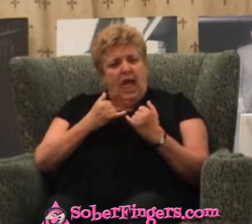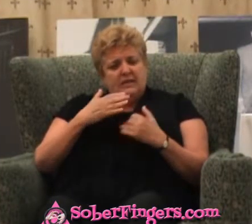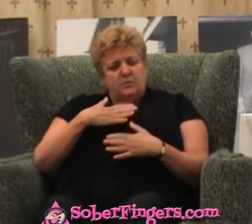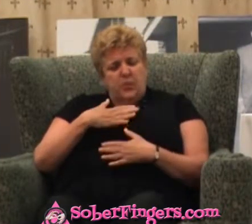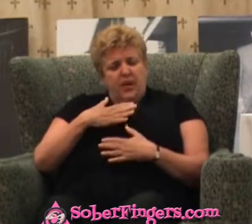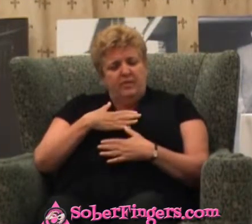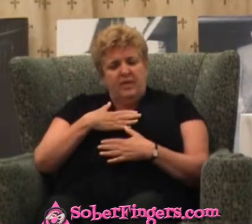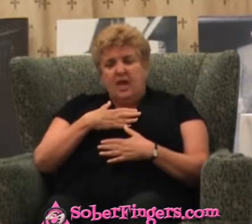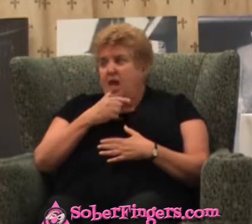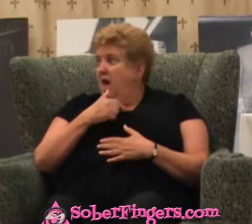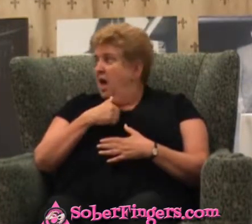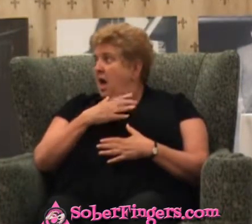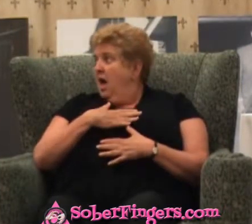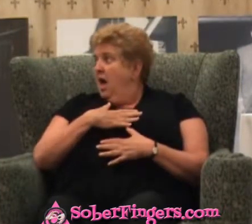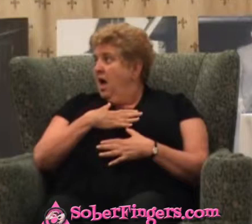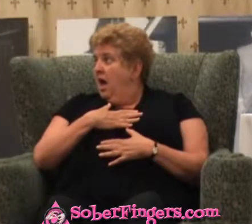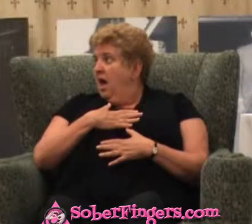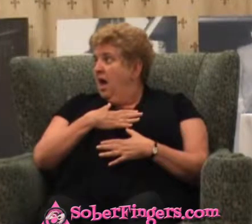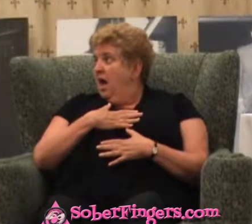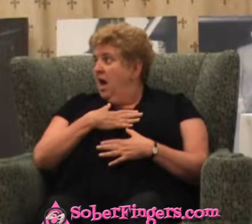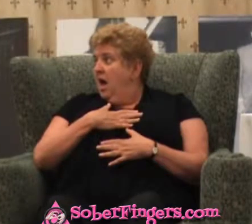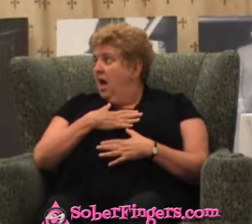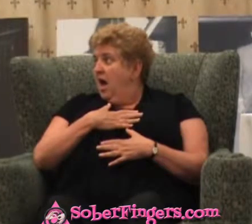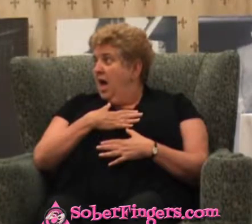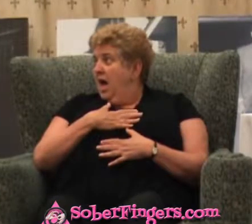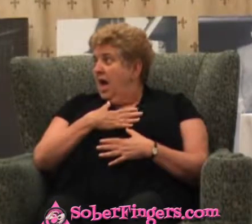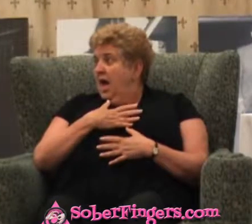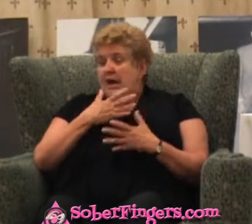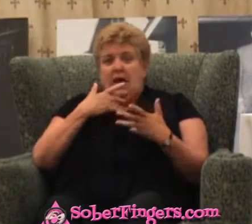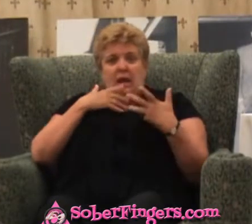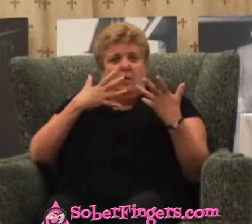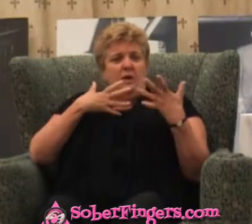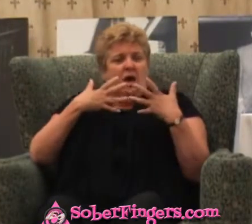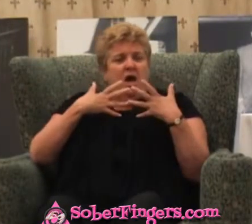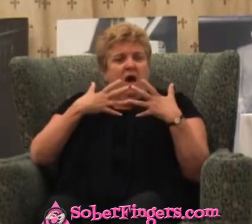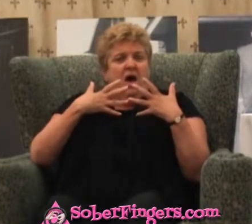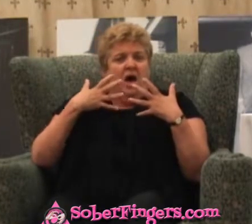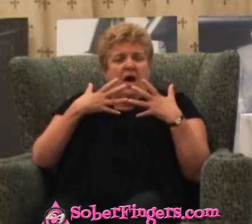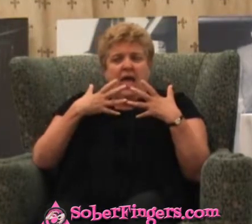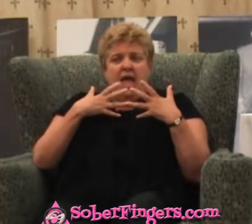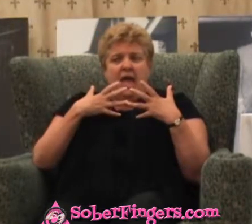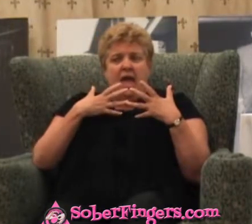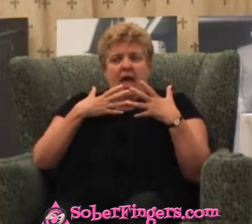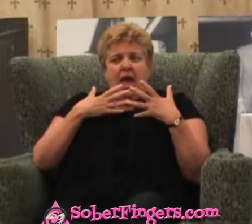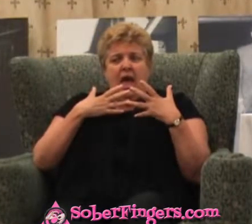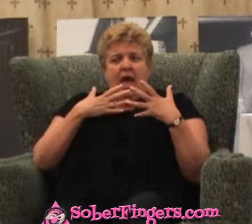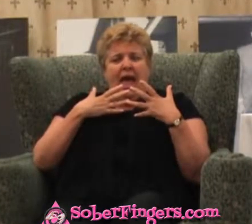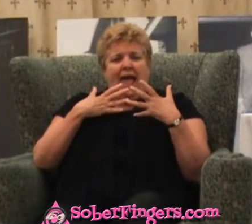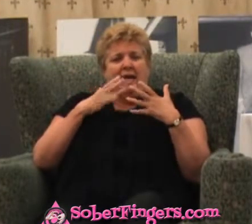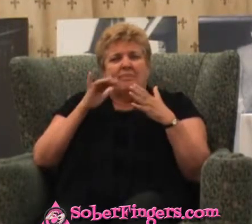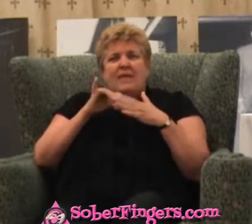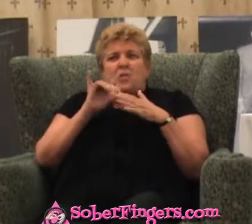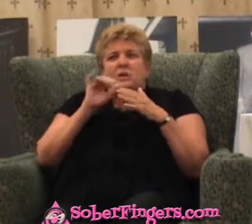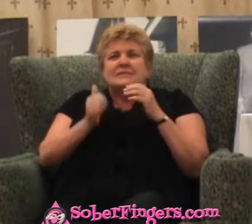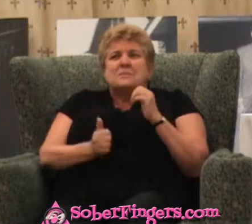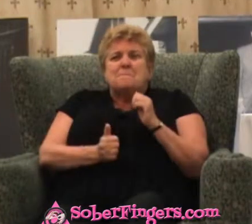went like, oh my gosh, John. And he came over, and this was the most